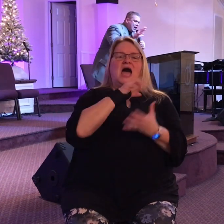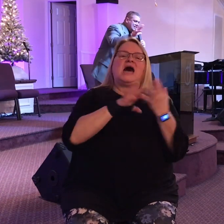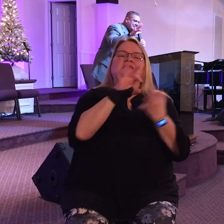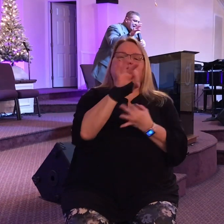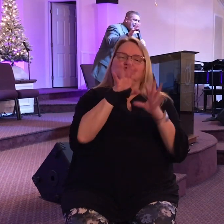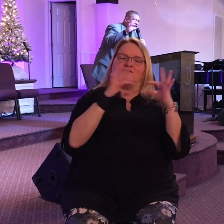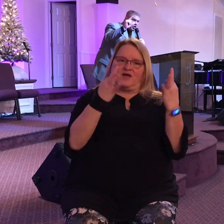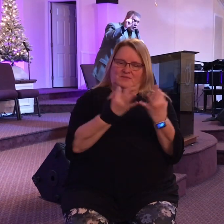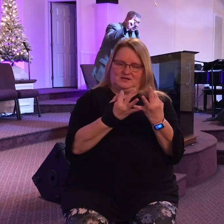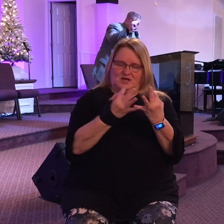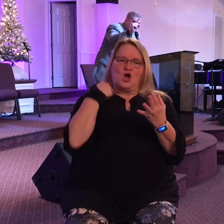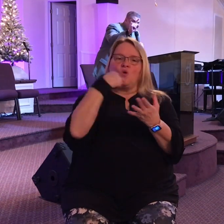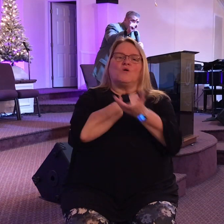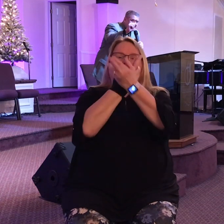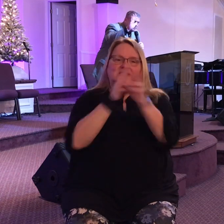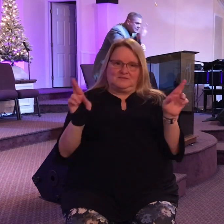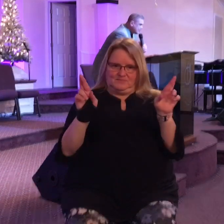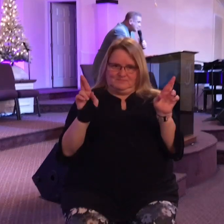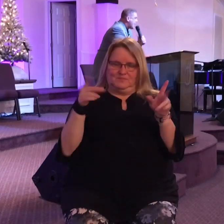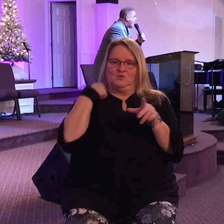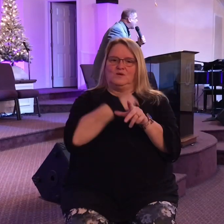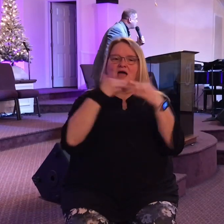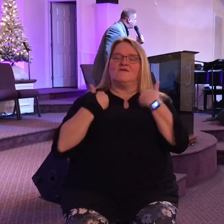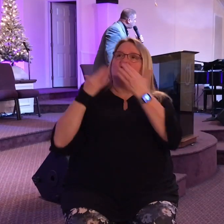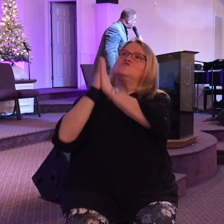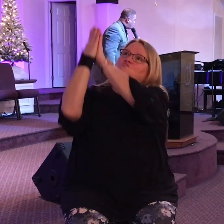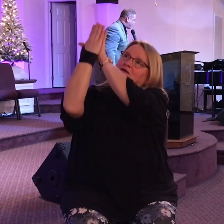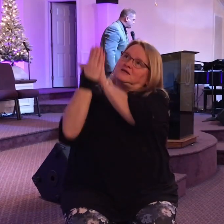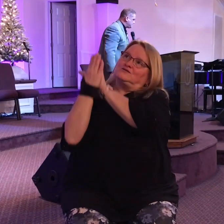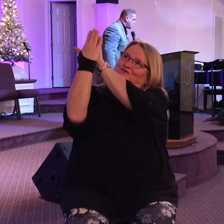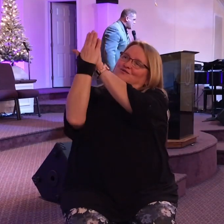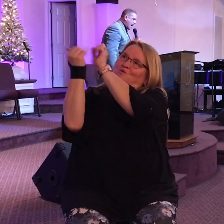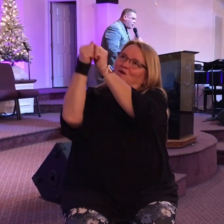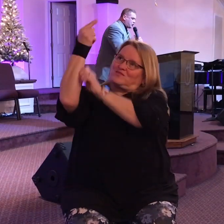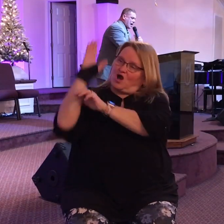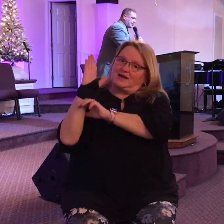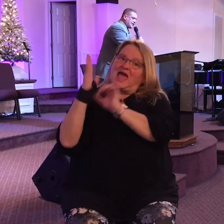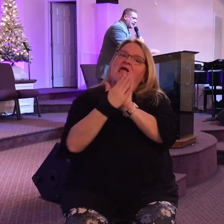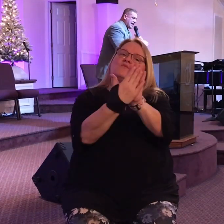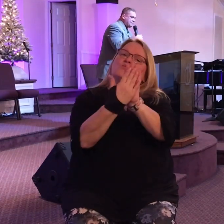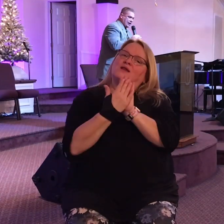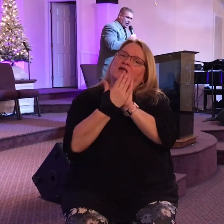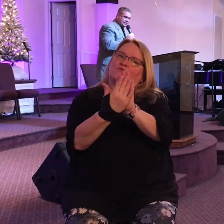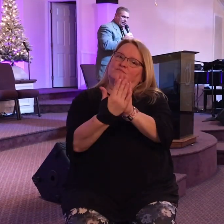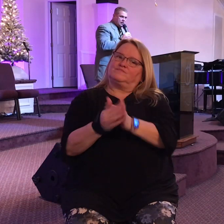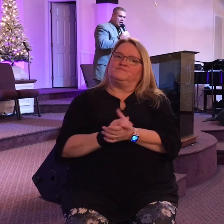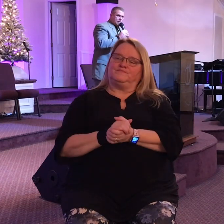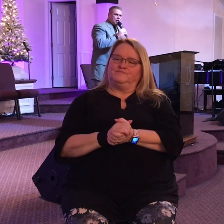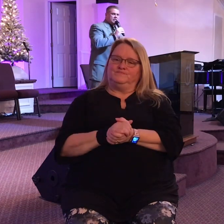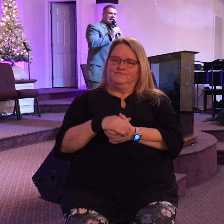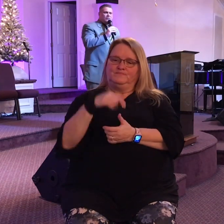experienced reconciliation with God and with one another. I wish I could get an amen right